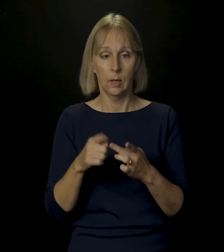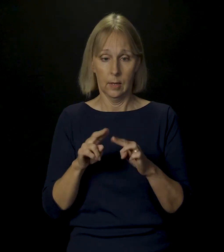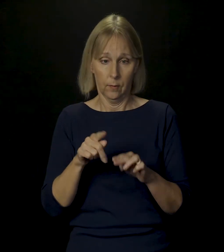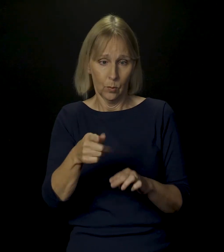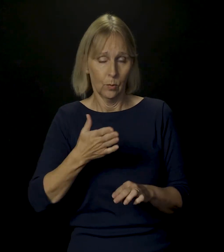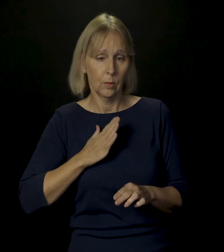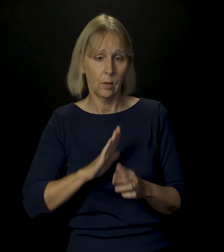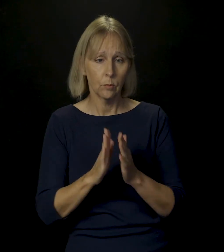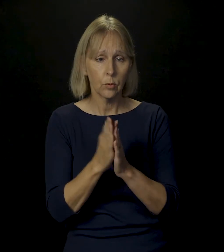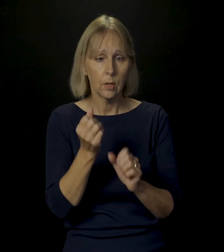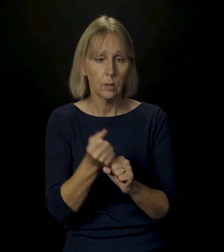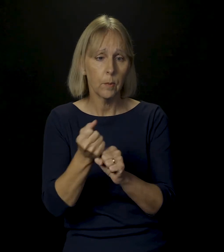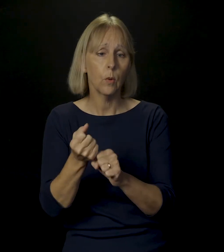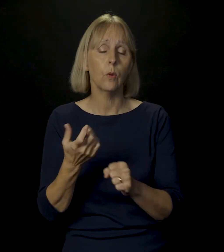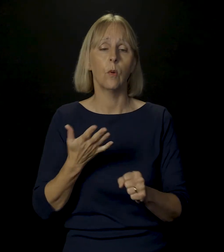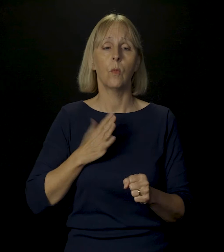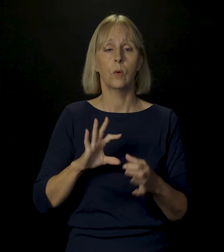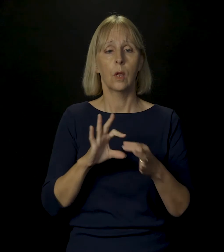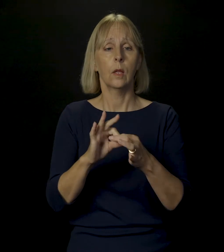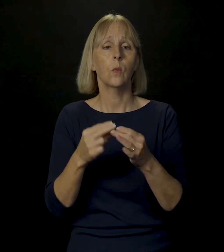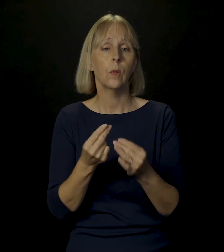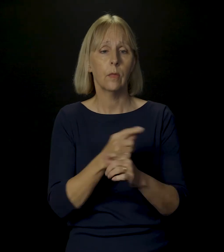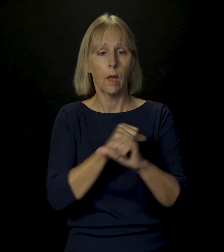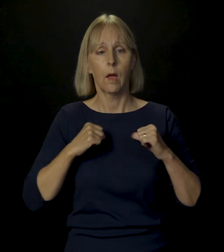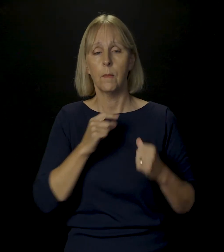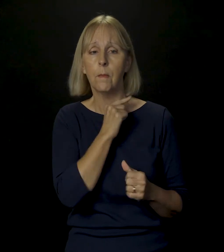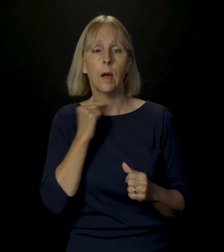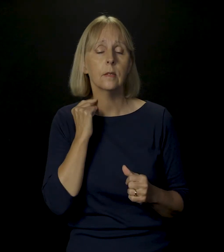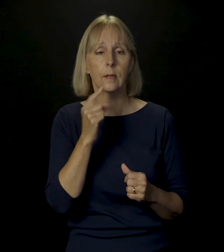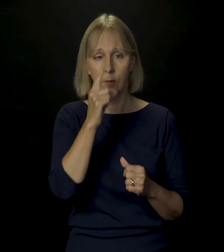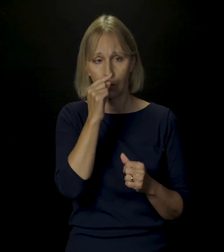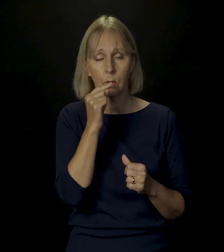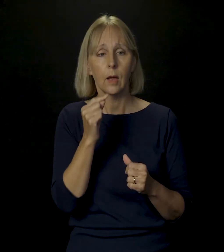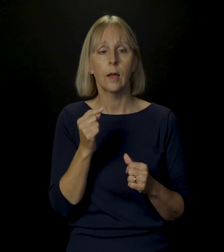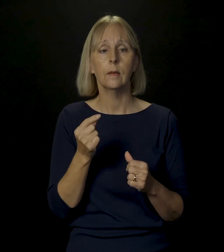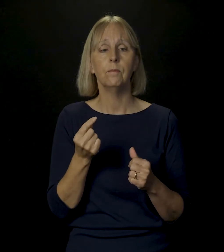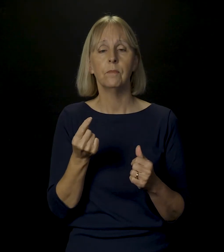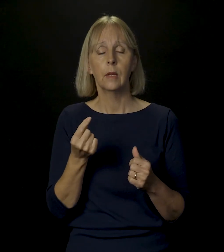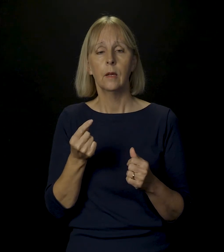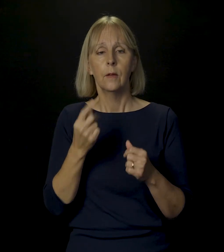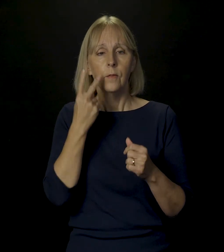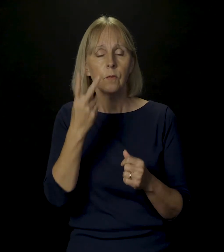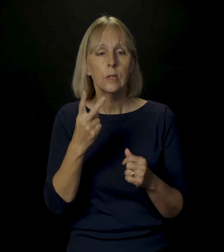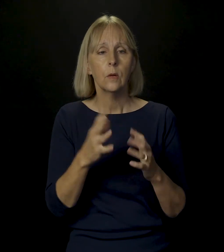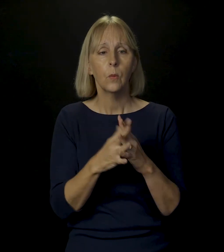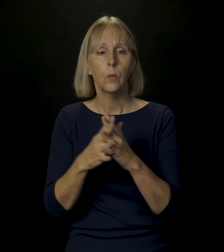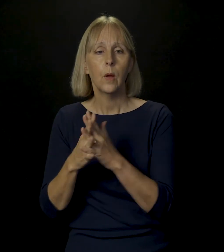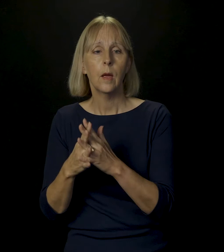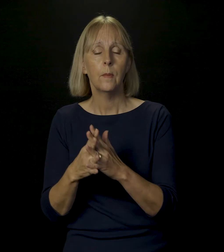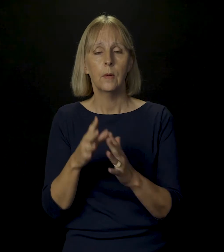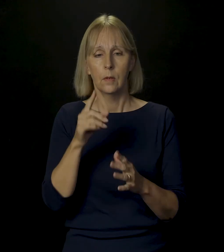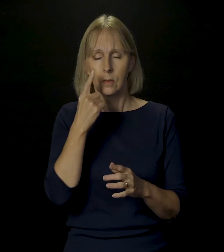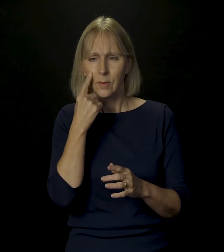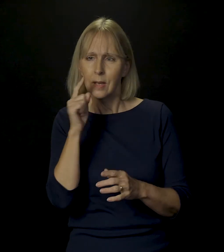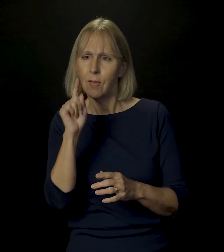you'd like to connect with one of our pastors, please visit our church website. We have a connect card and we can connect you and get in contact with you,